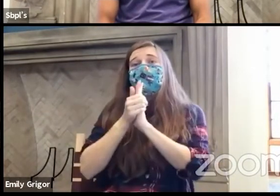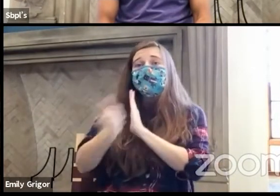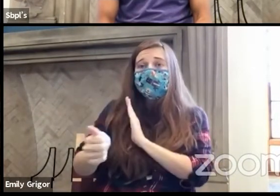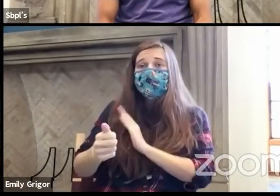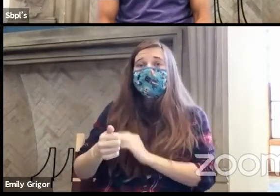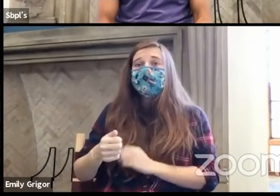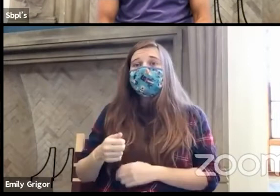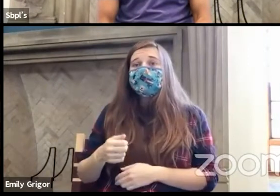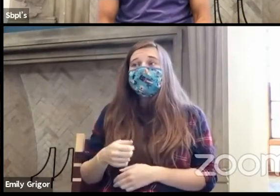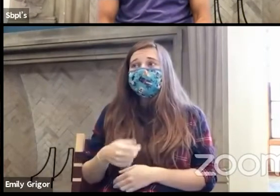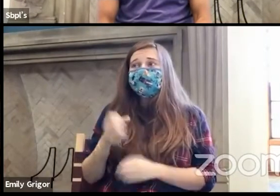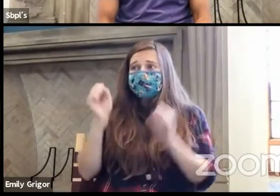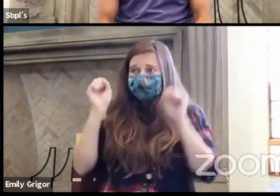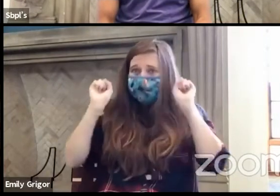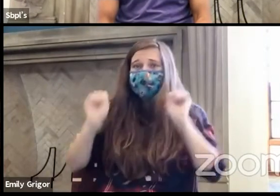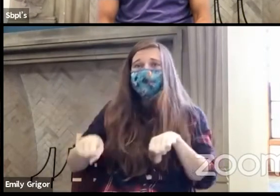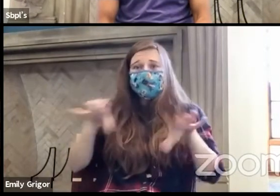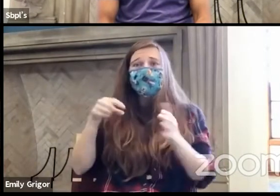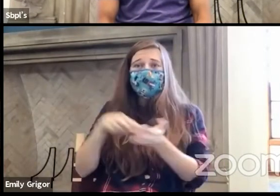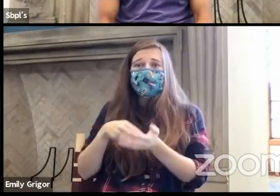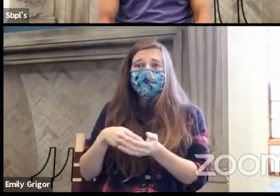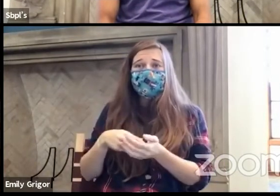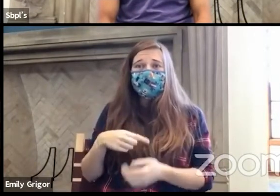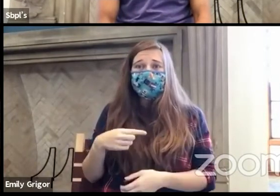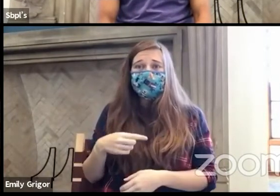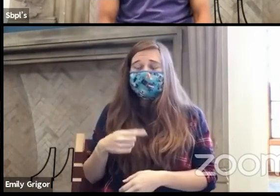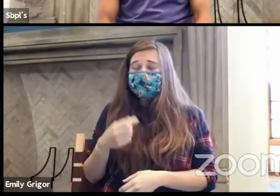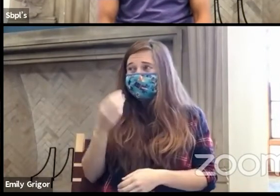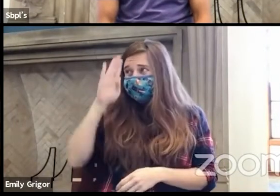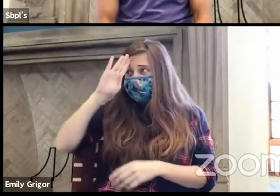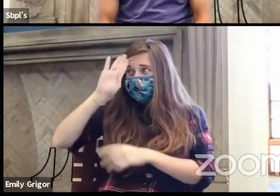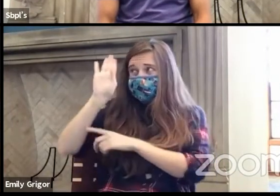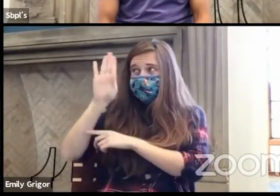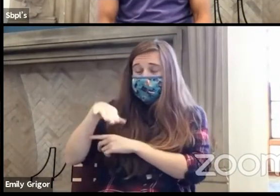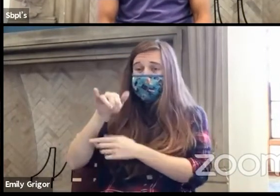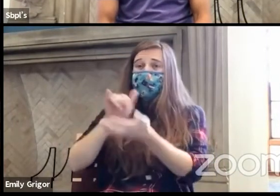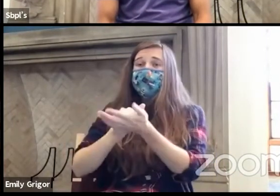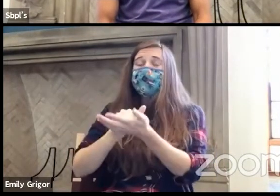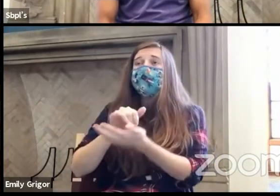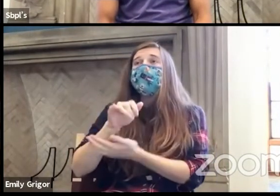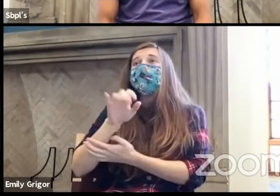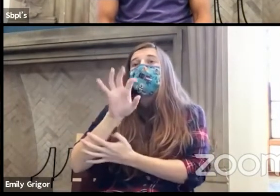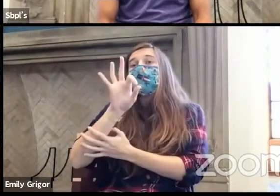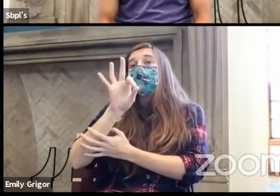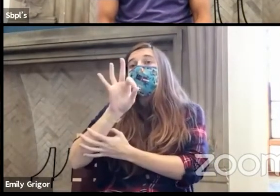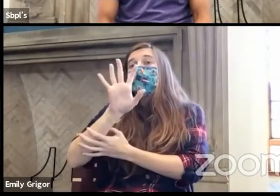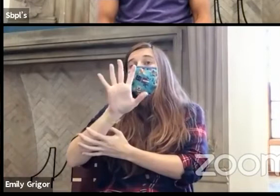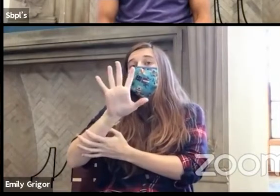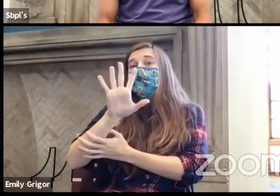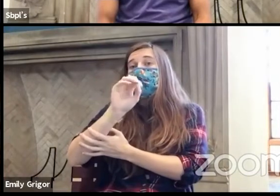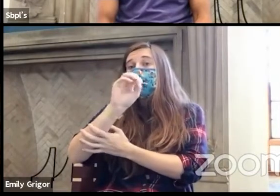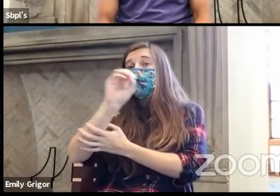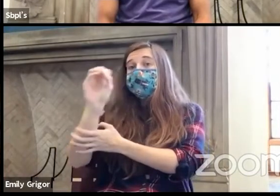and talent, to know that they can do it. Did you know that 95%